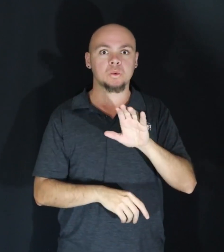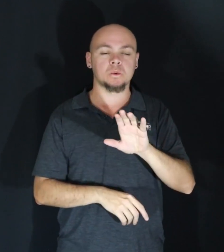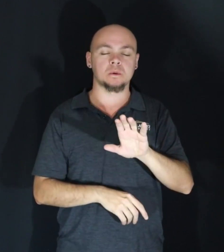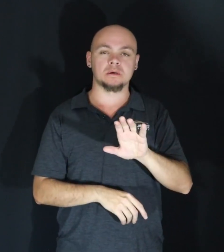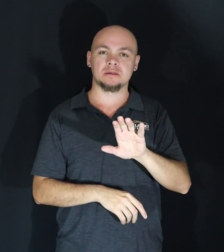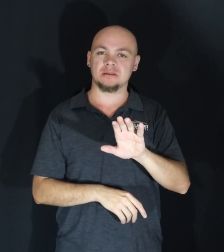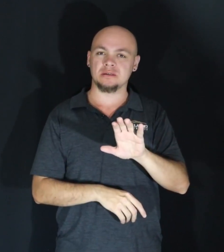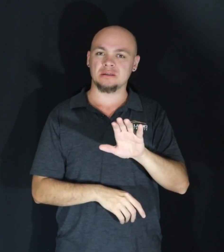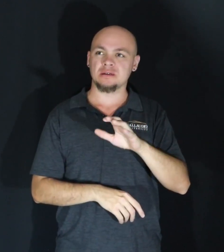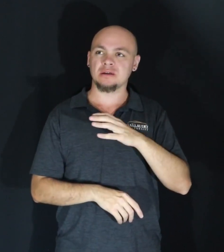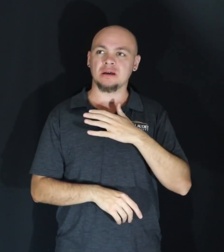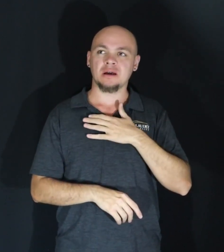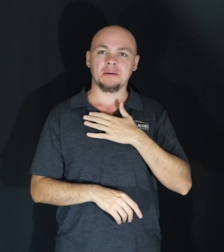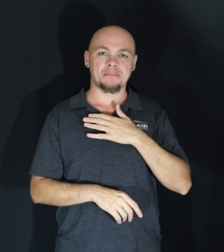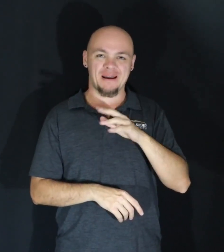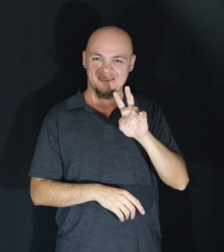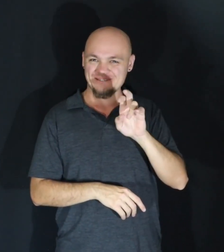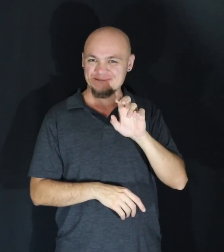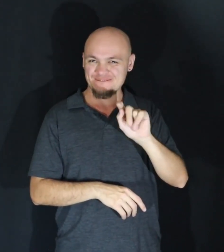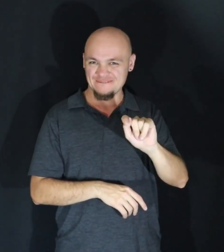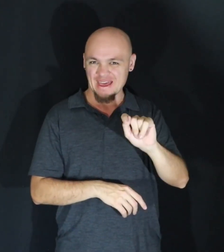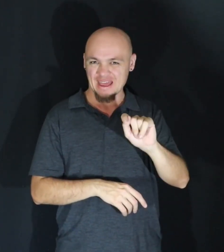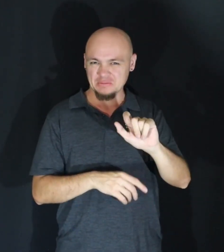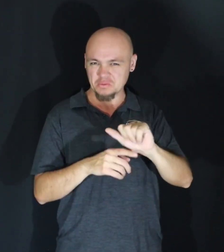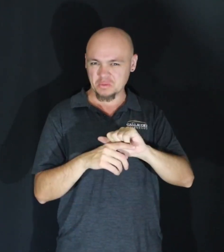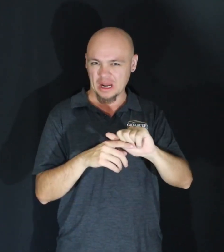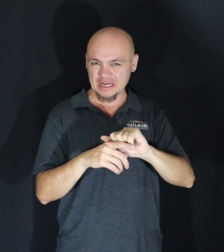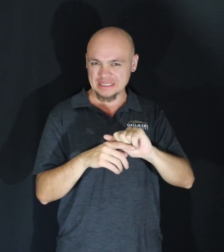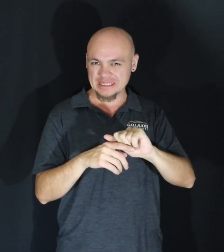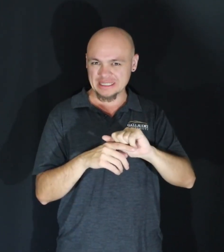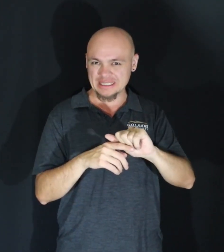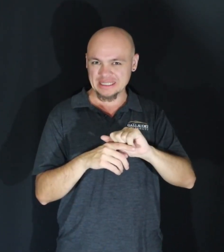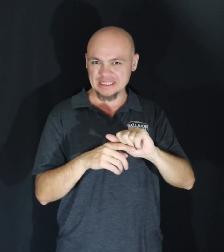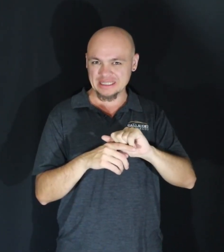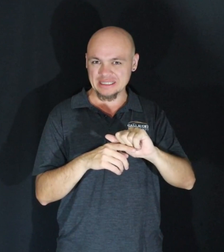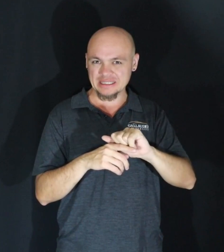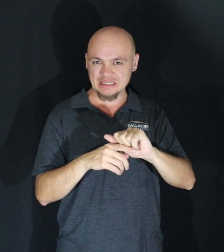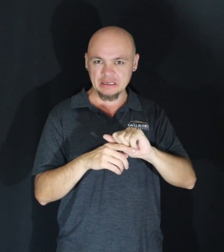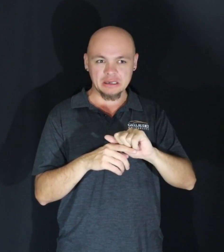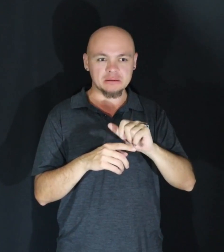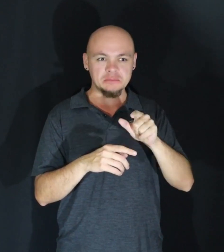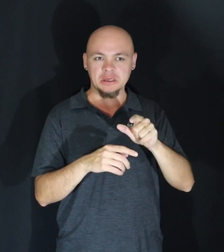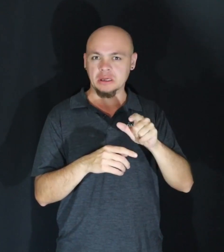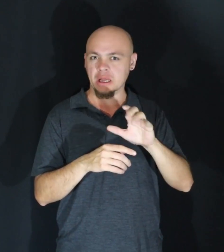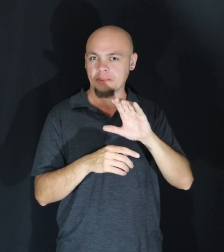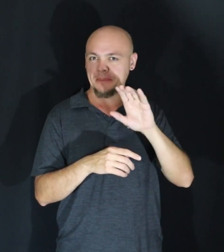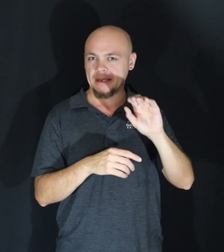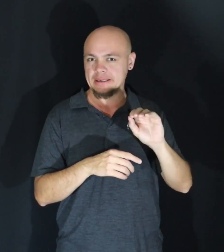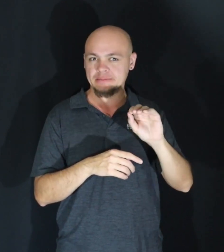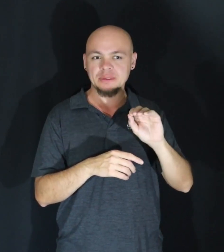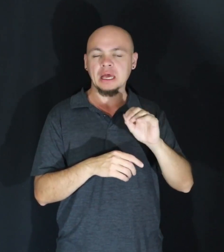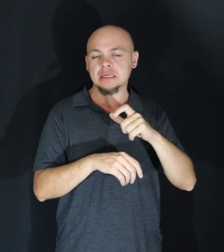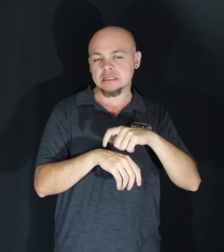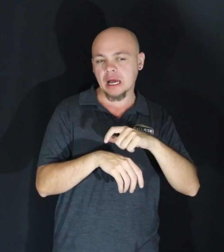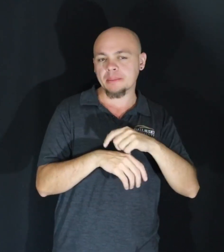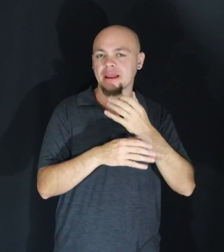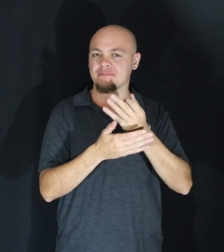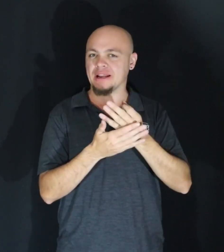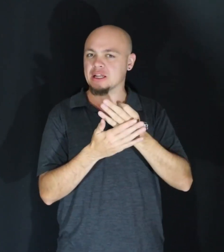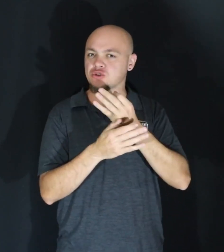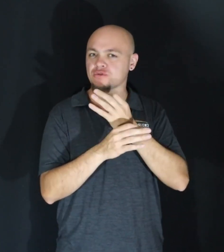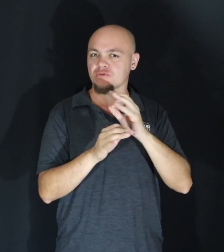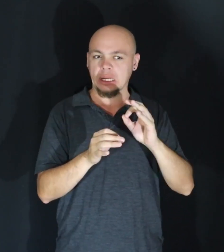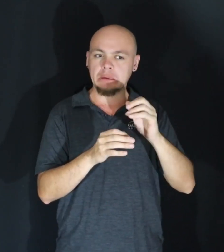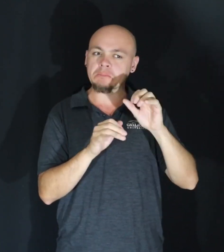I'd been running my veterinary practice management company, helping veterinarians achieve time and financial freedom. I had a pretty